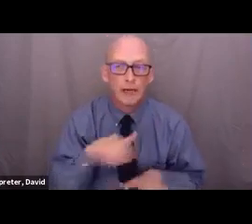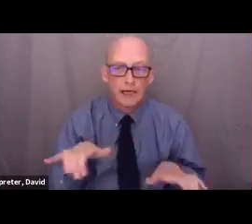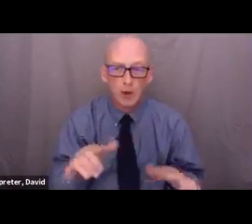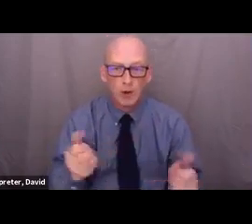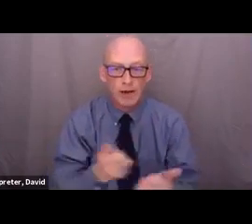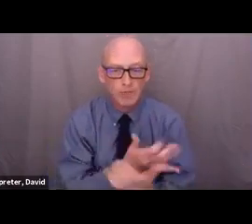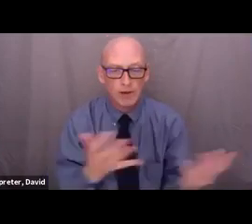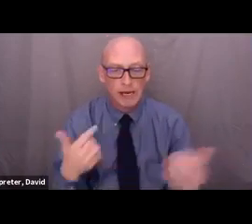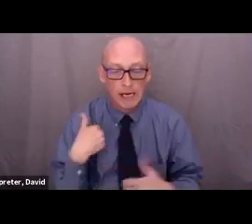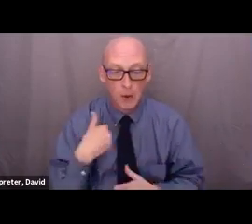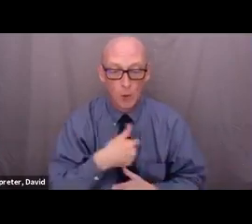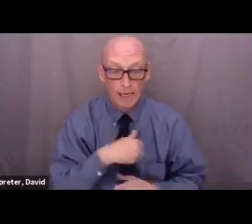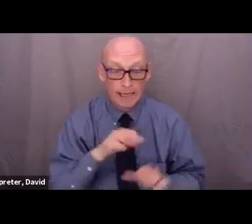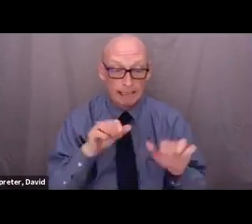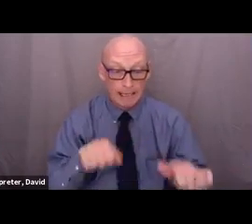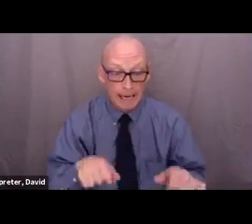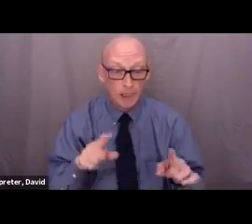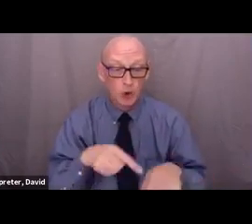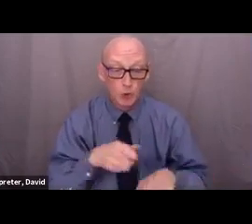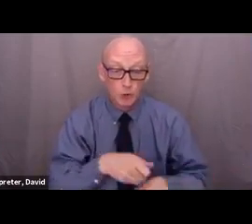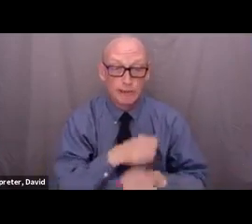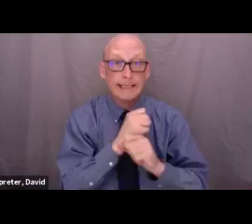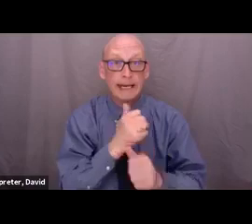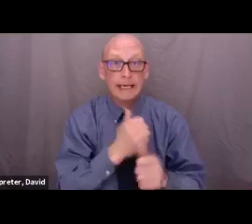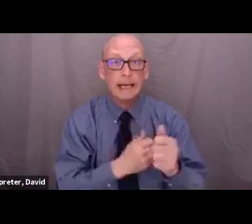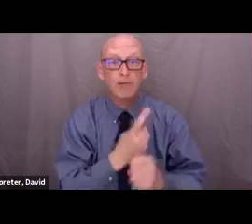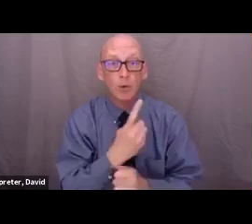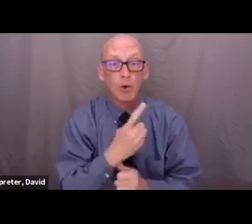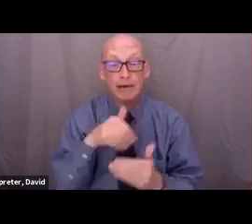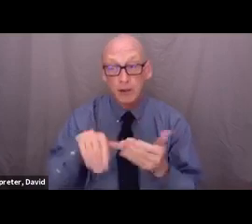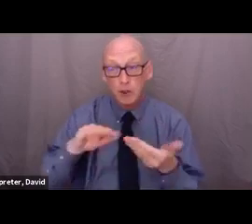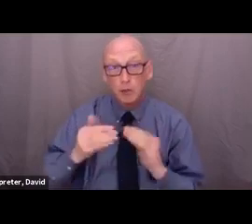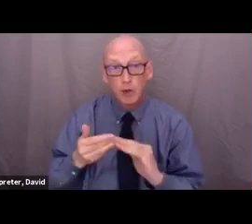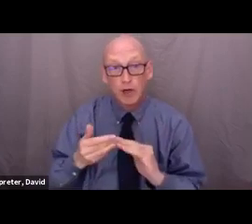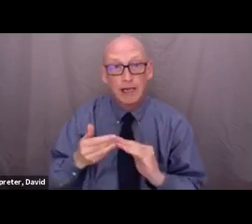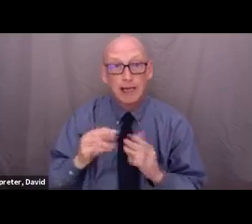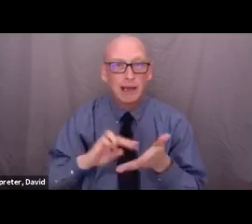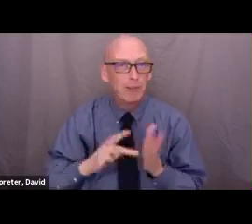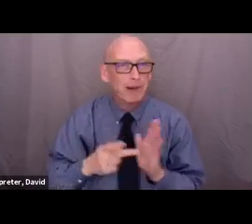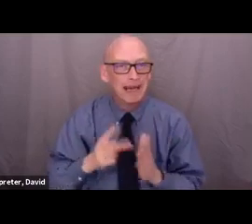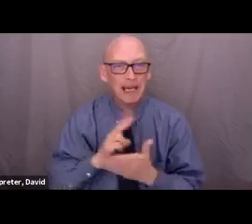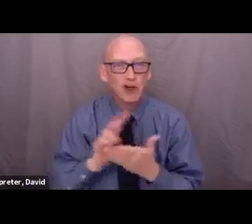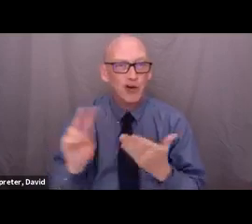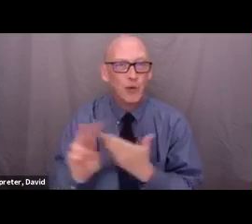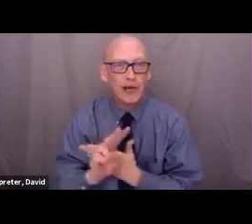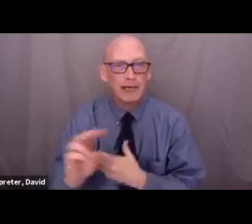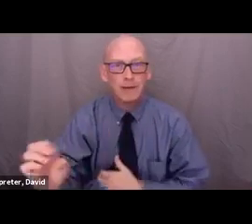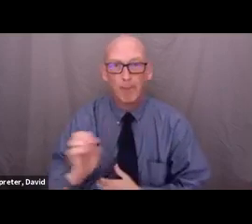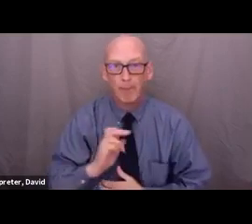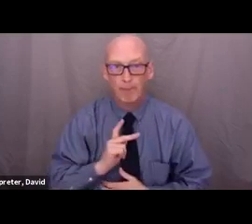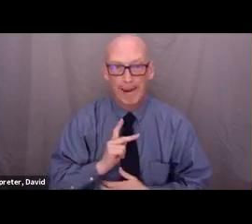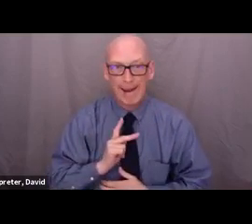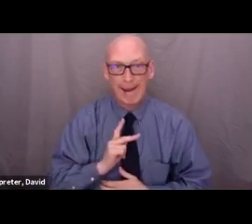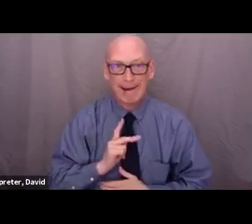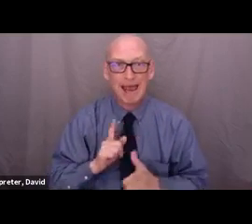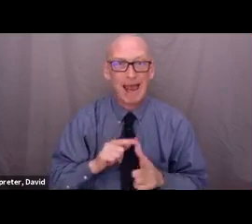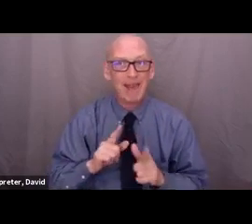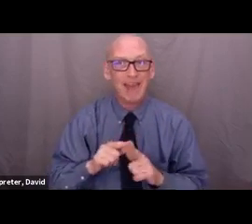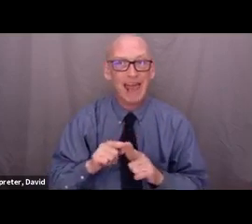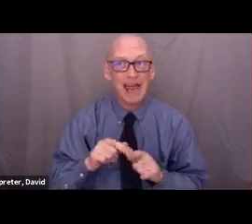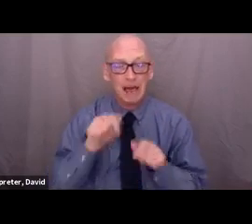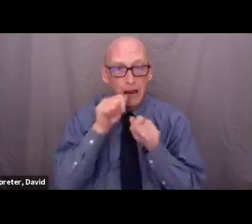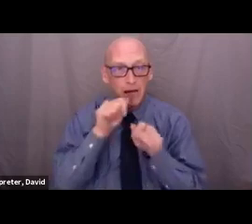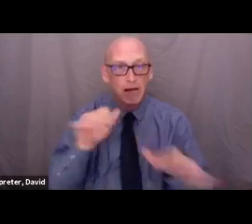to protect each other and our community, so that we're not back here in a couple of weeks if we start seeing high infection rates and or